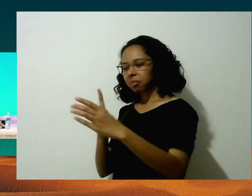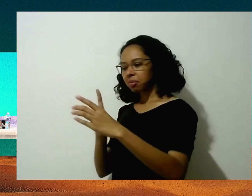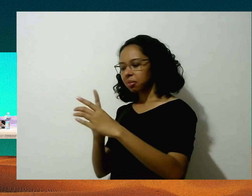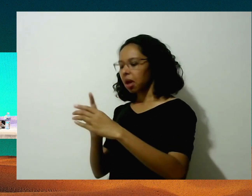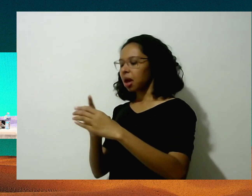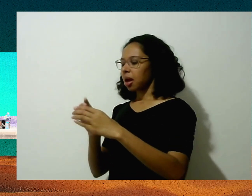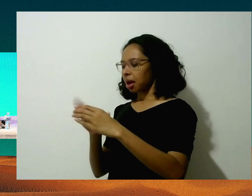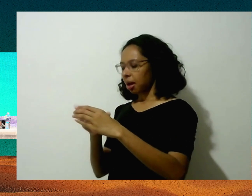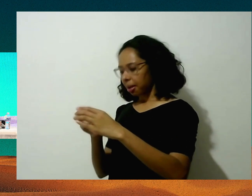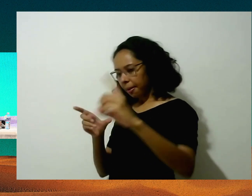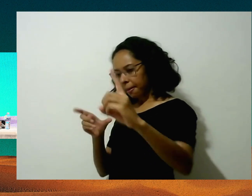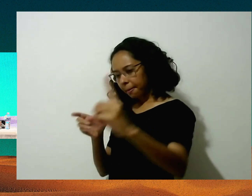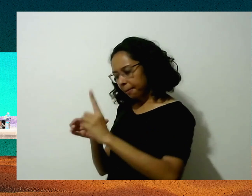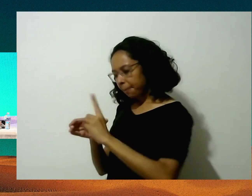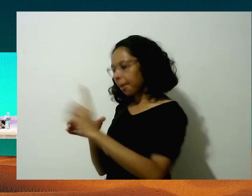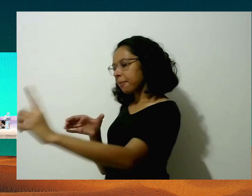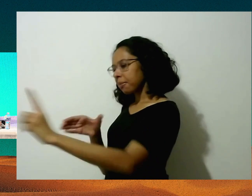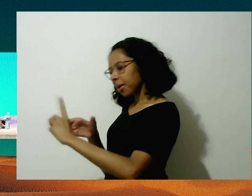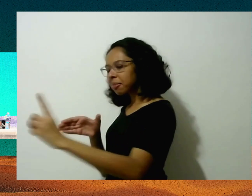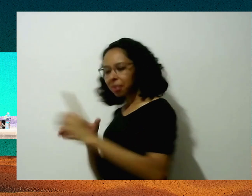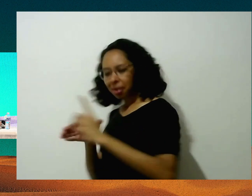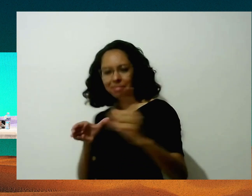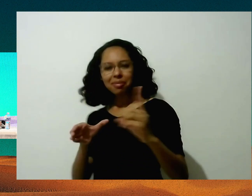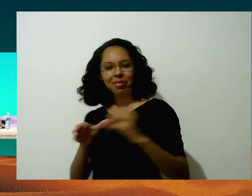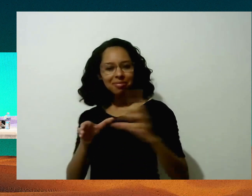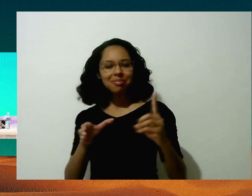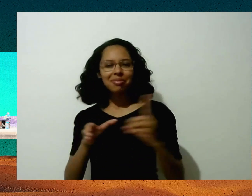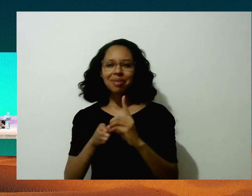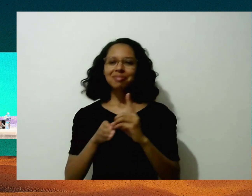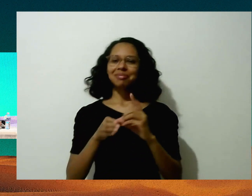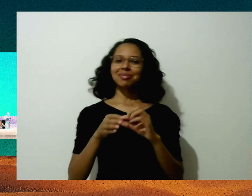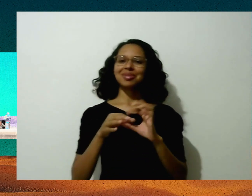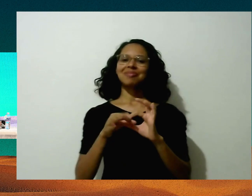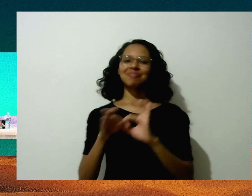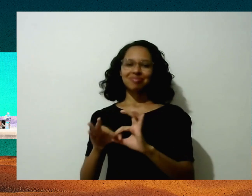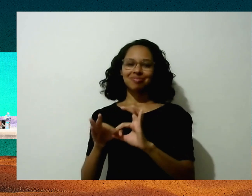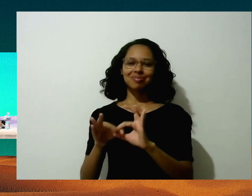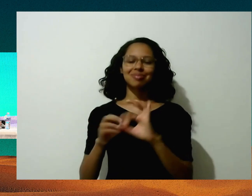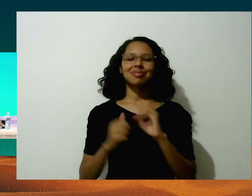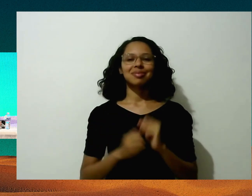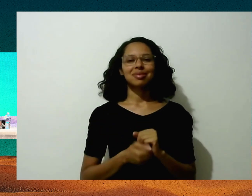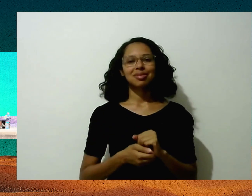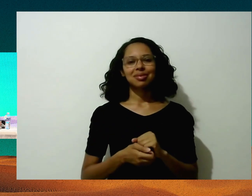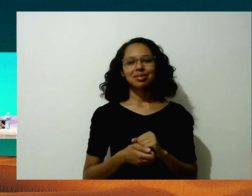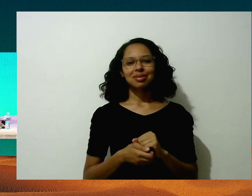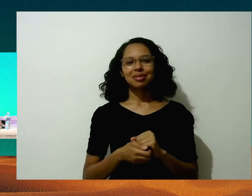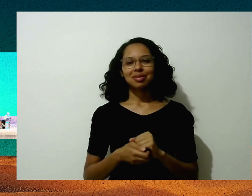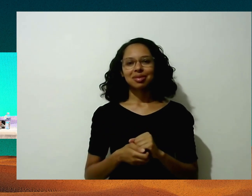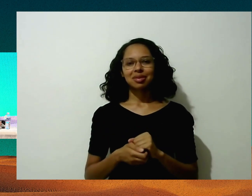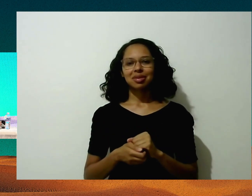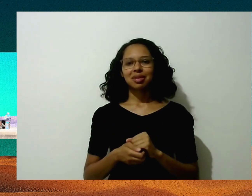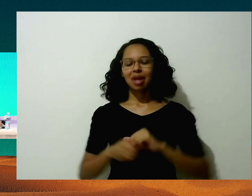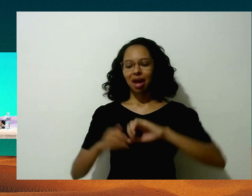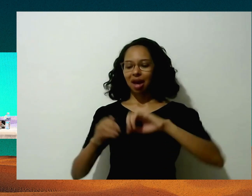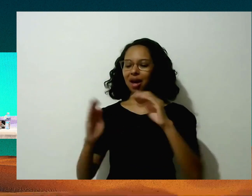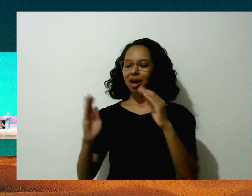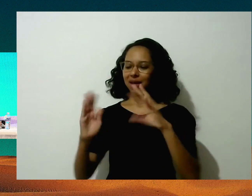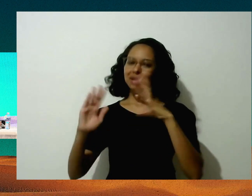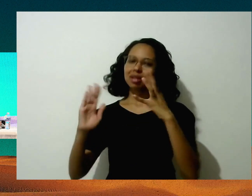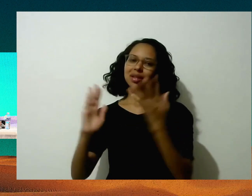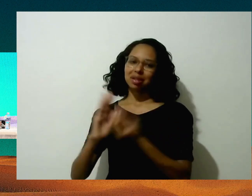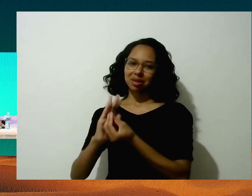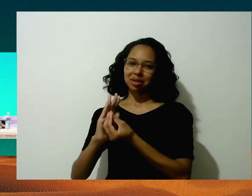bring people into the body of Christ. Porque Deus quer edificar, Deus quer que